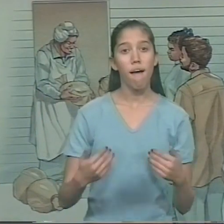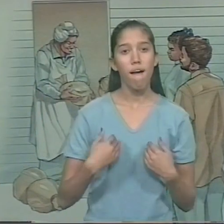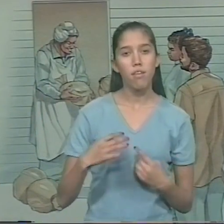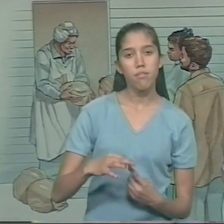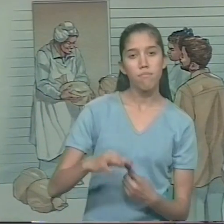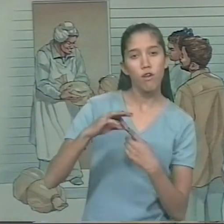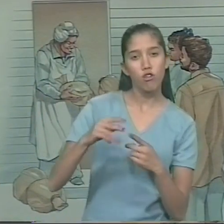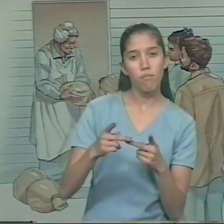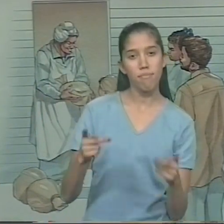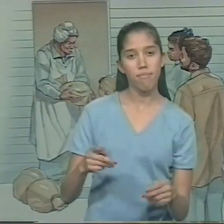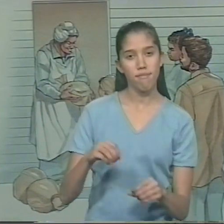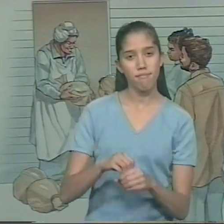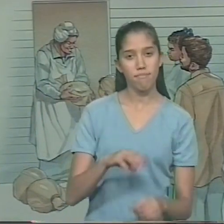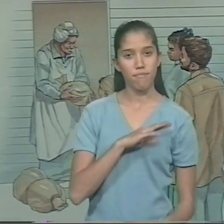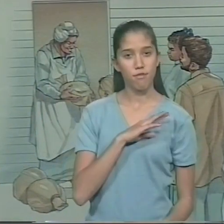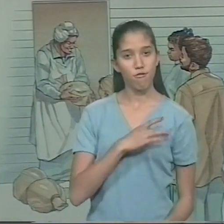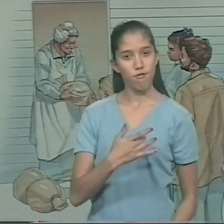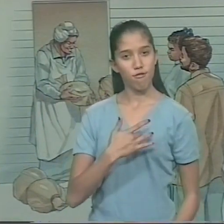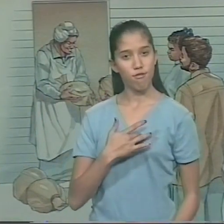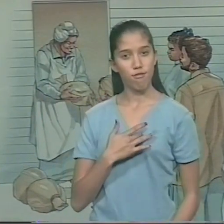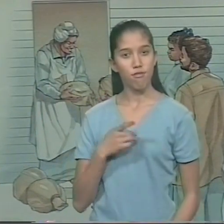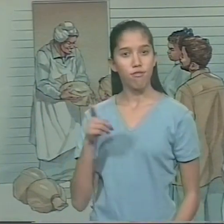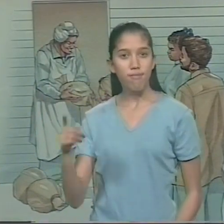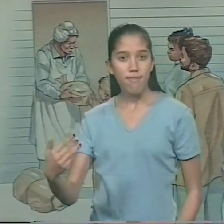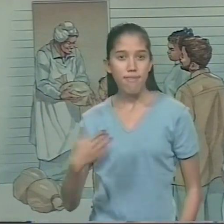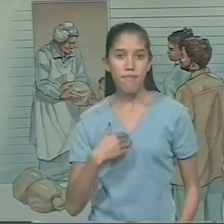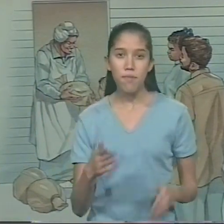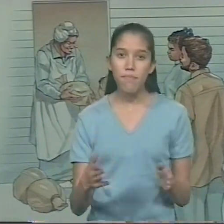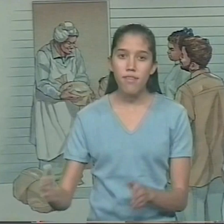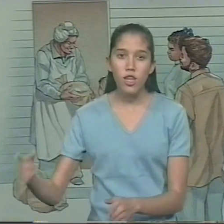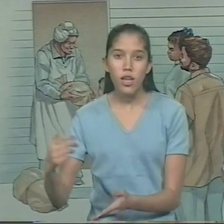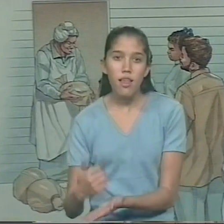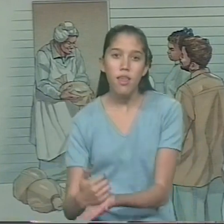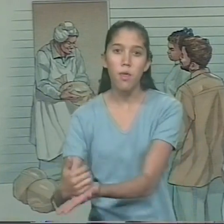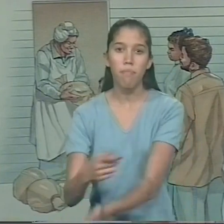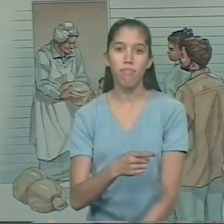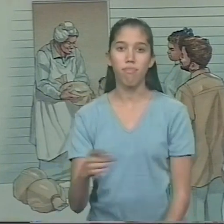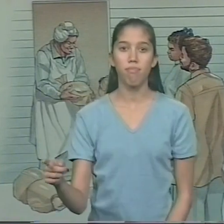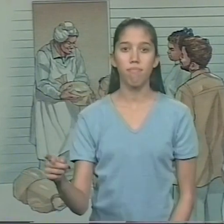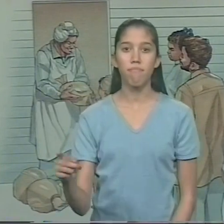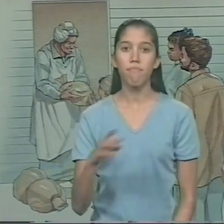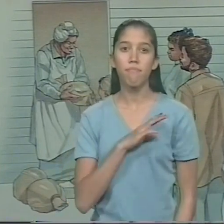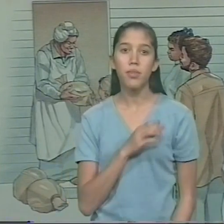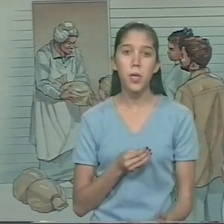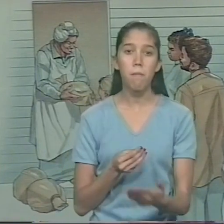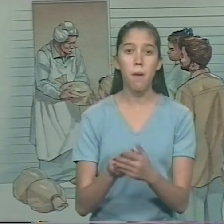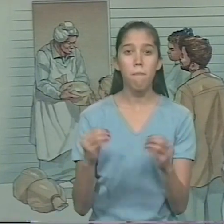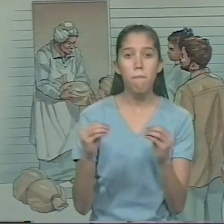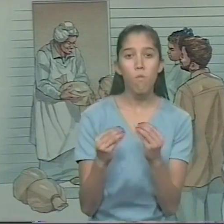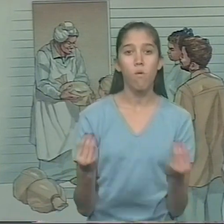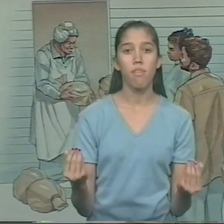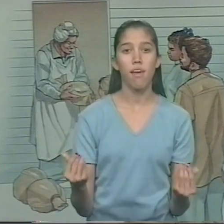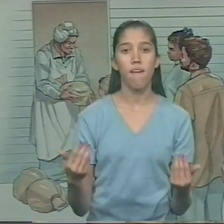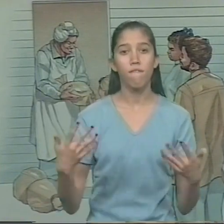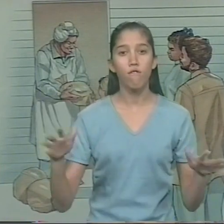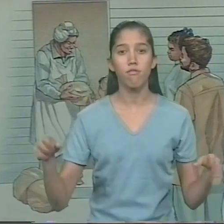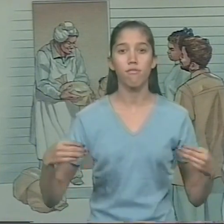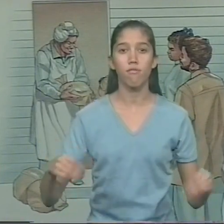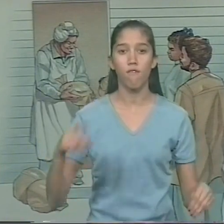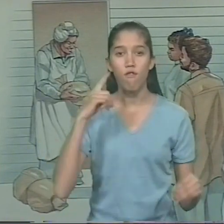The poor always held a special place in Biddy's heart. She had a plan to help them. Biddy bought more land. Then she sold it for lots of